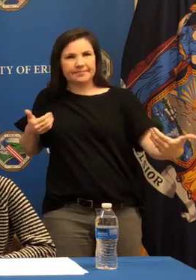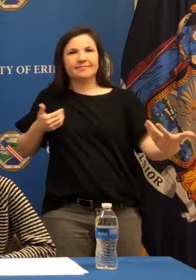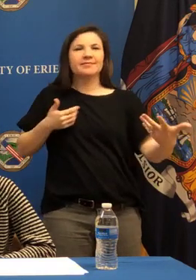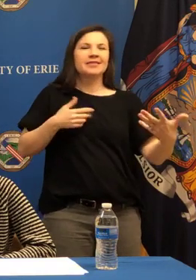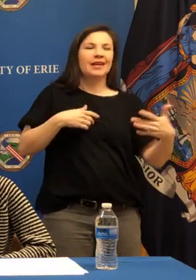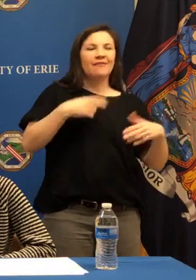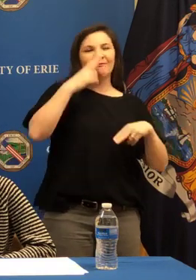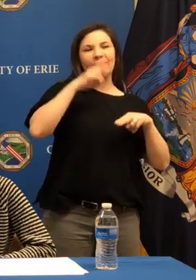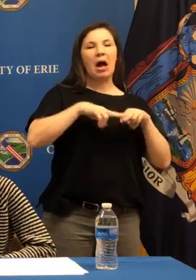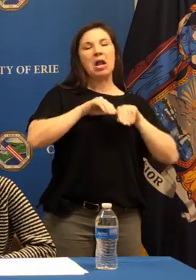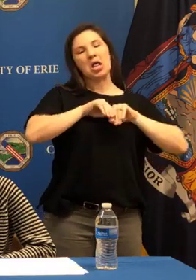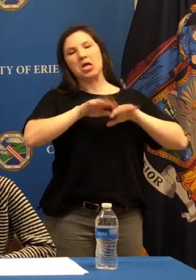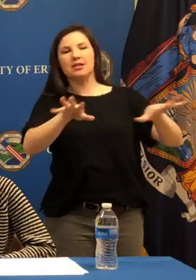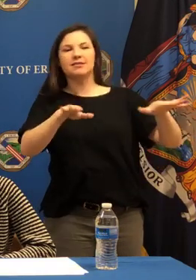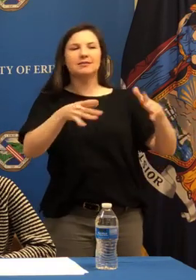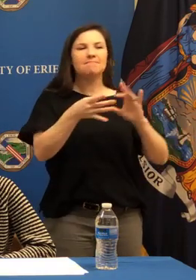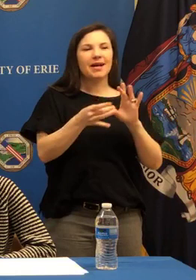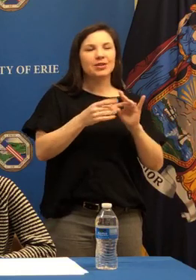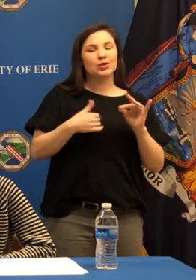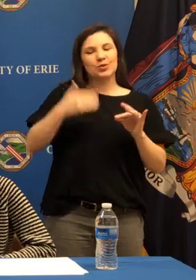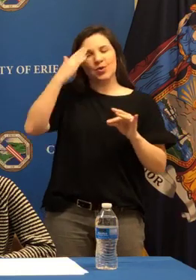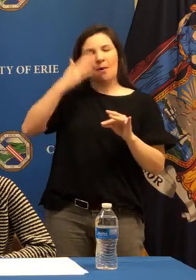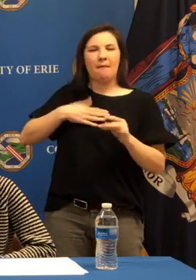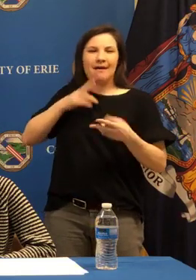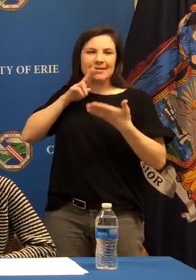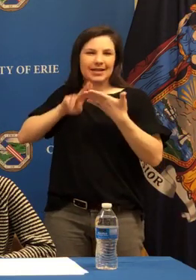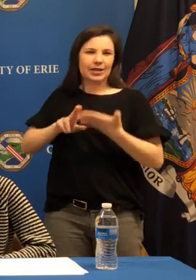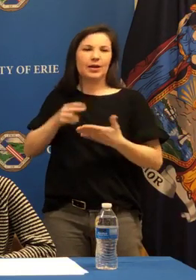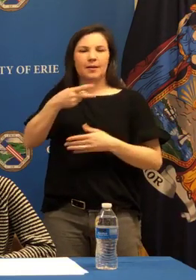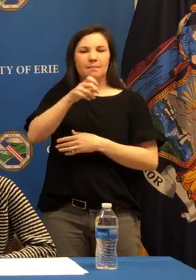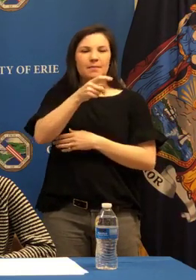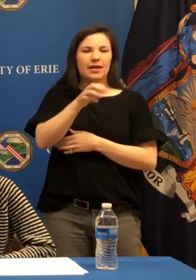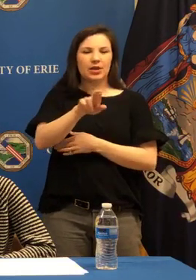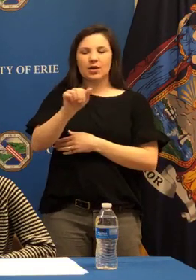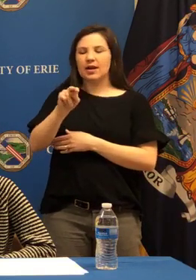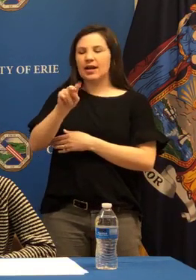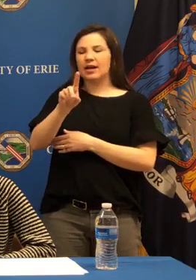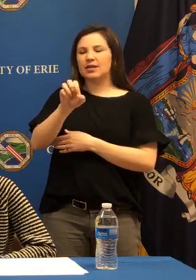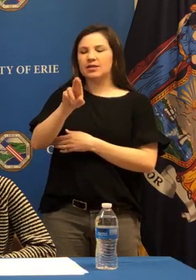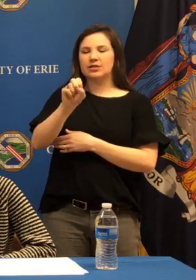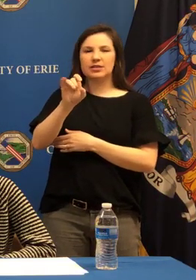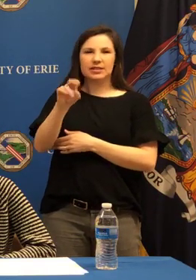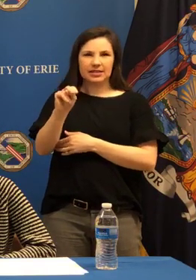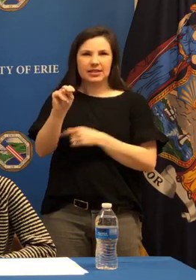to try to get a message out. For those of you who know my press secretary, Peter Anderson, he has a collection of